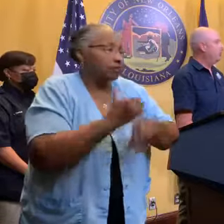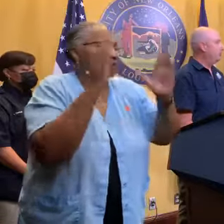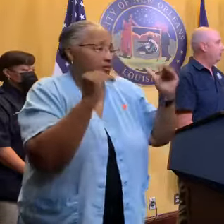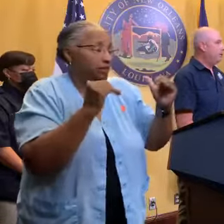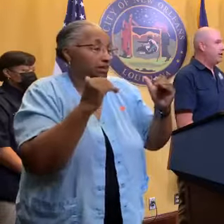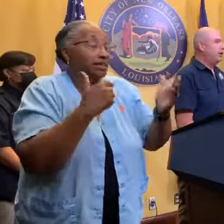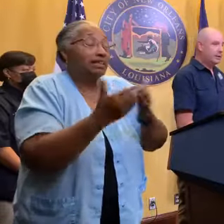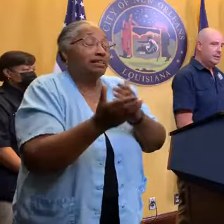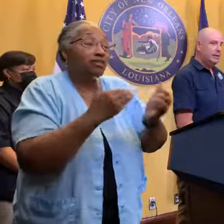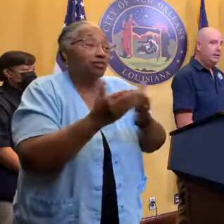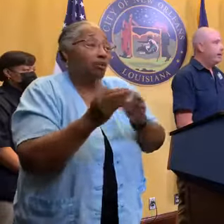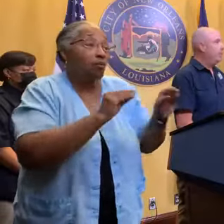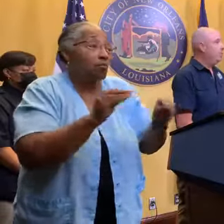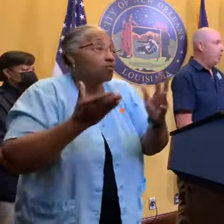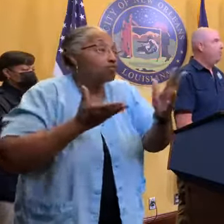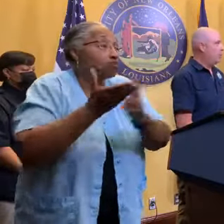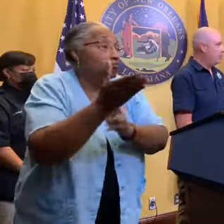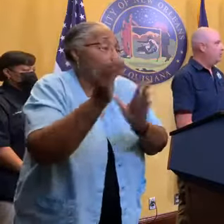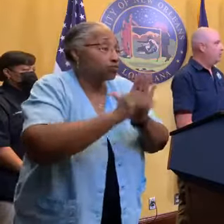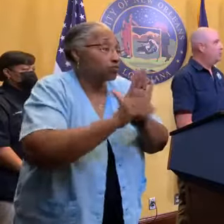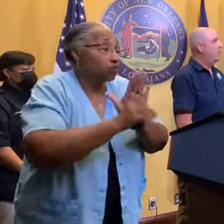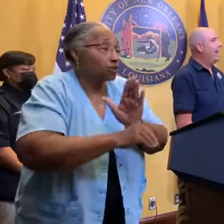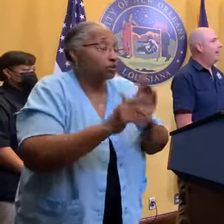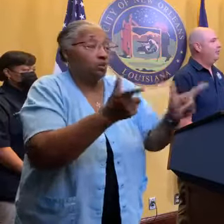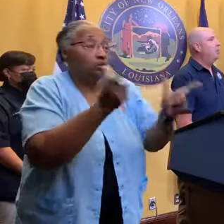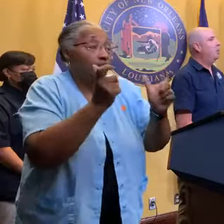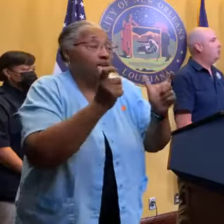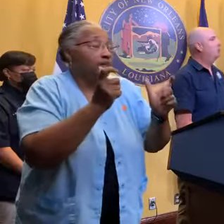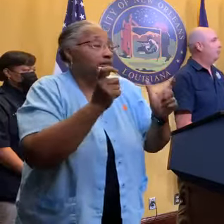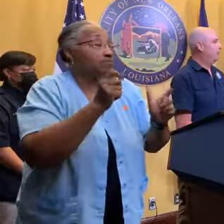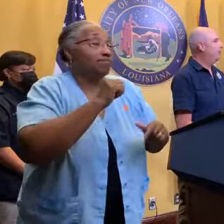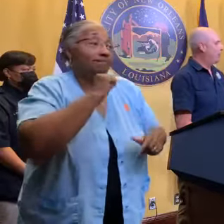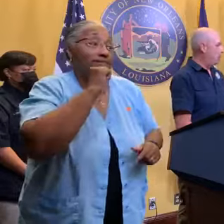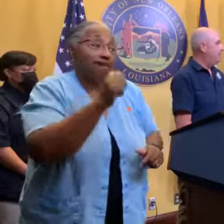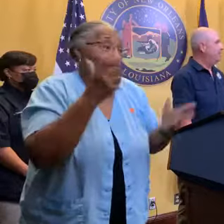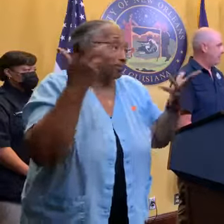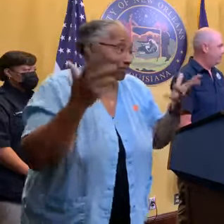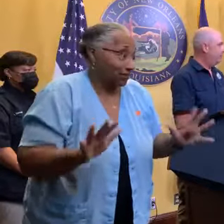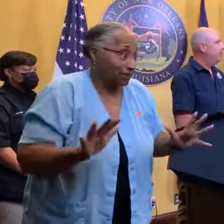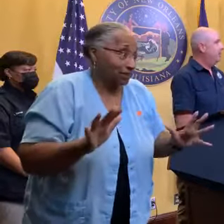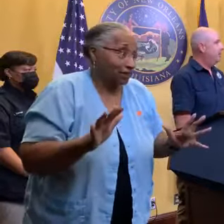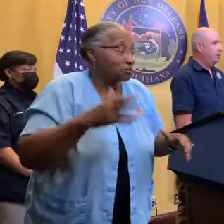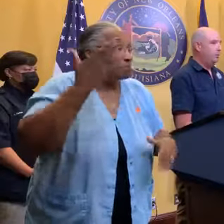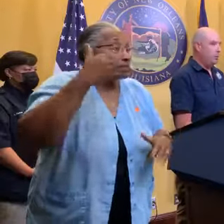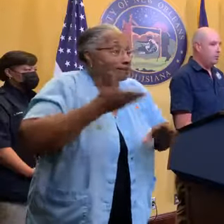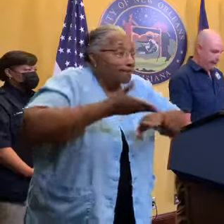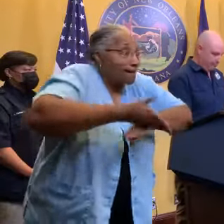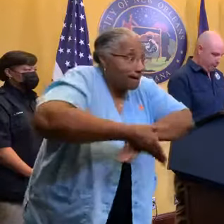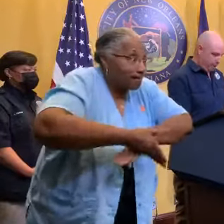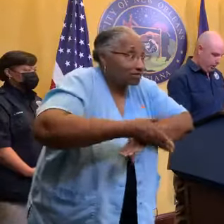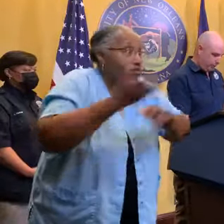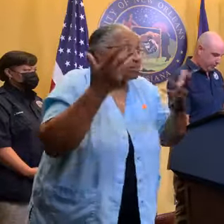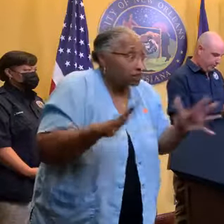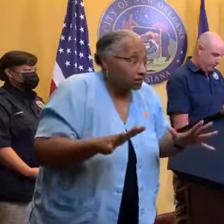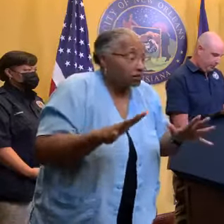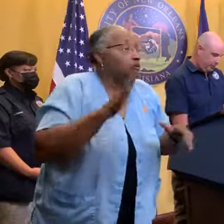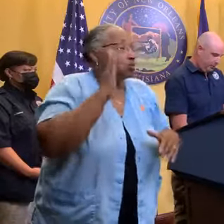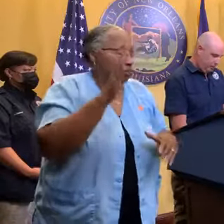move through very quickly, it won't be over. We will have a post-storm component to this that we will have to